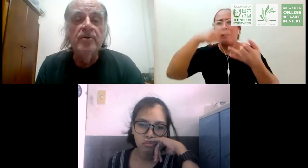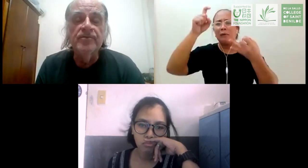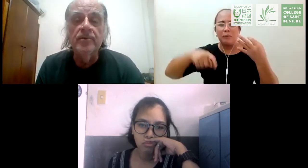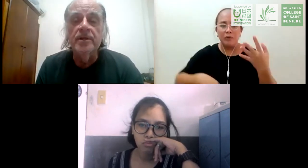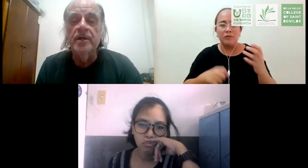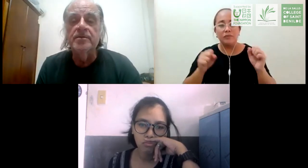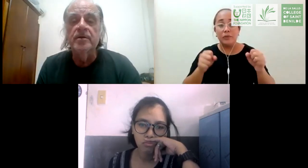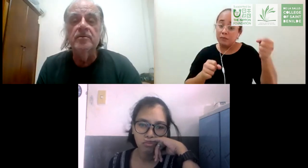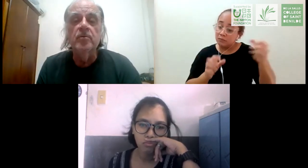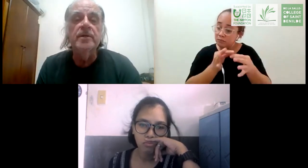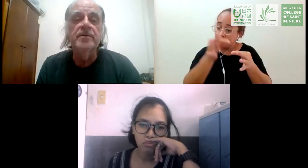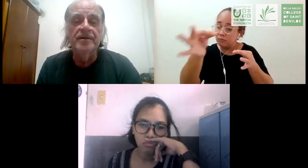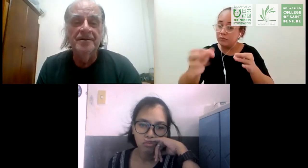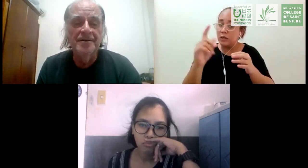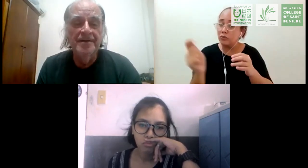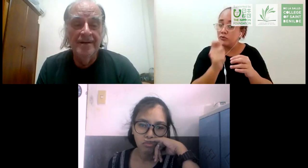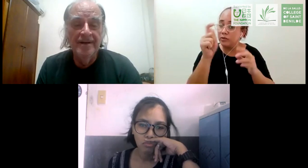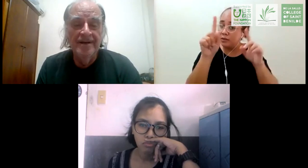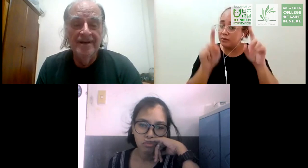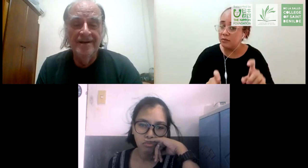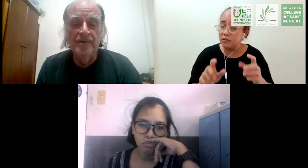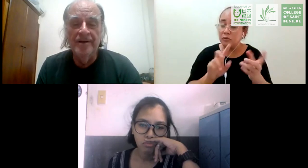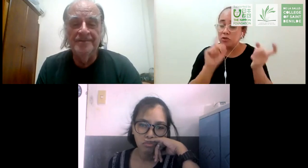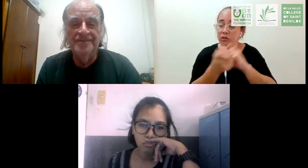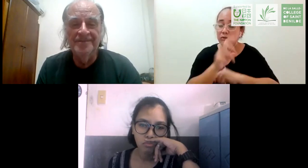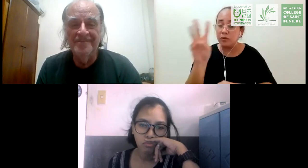postpone the test till Wednesday. Okay.